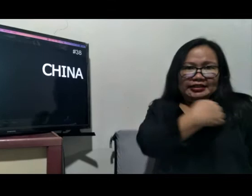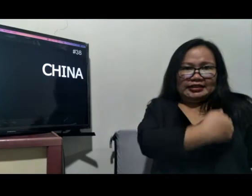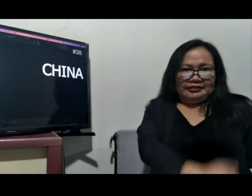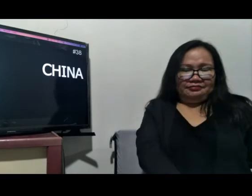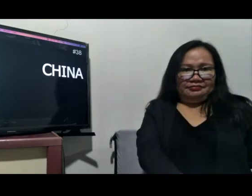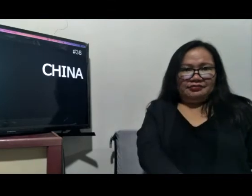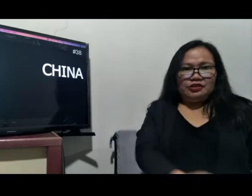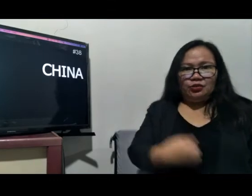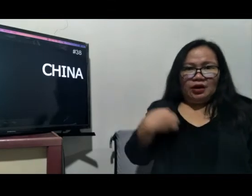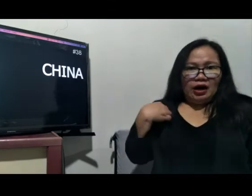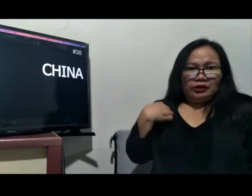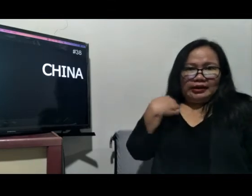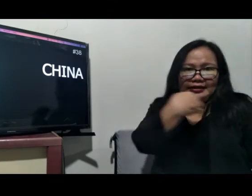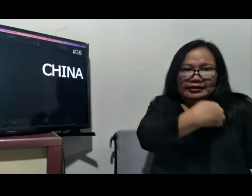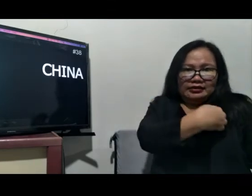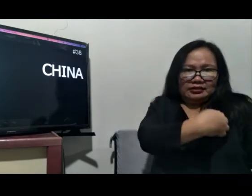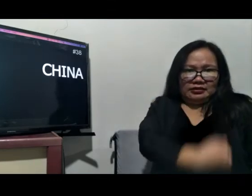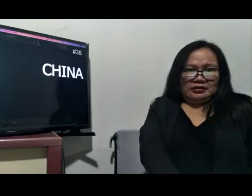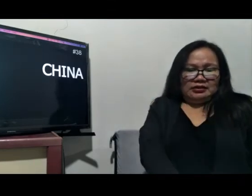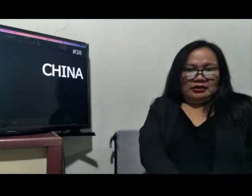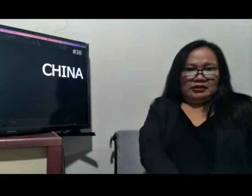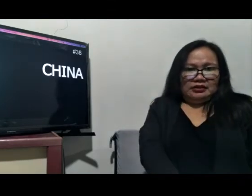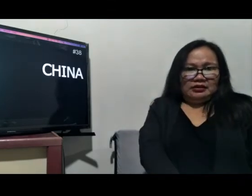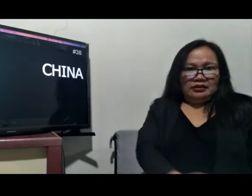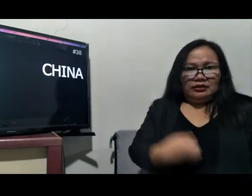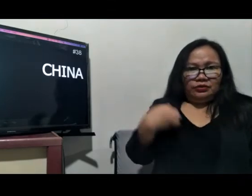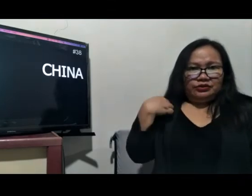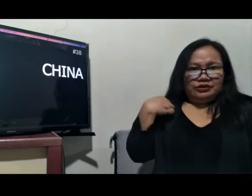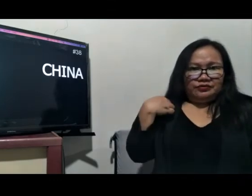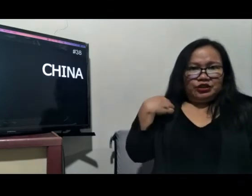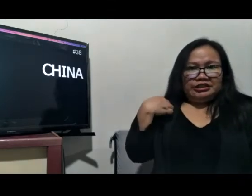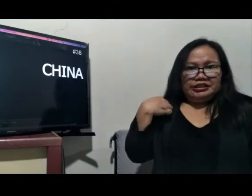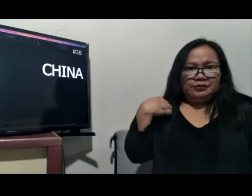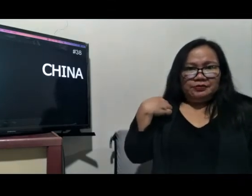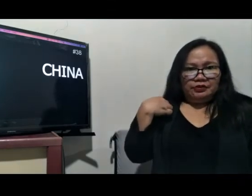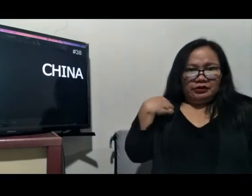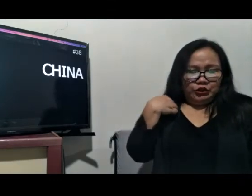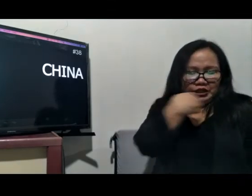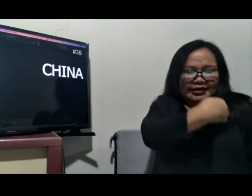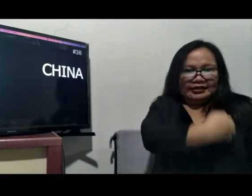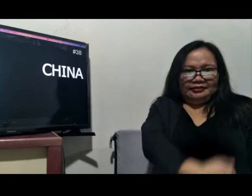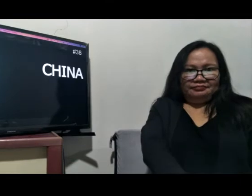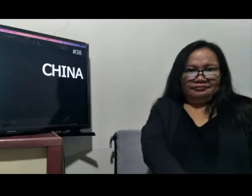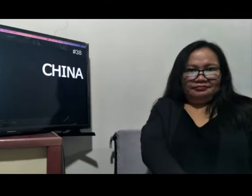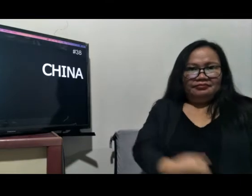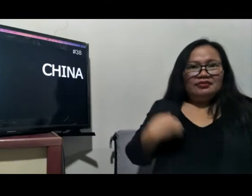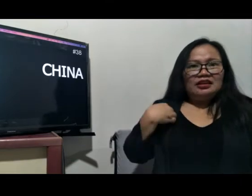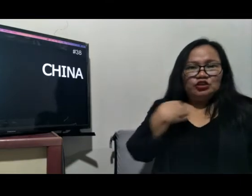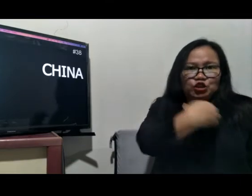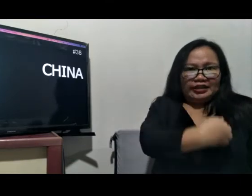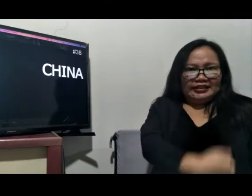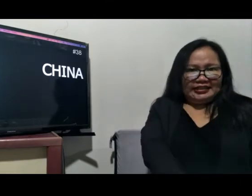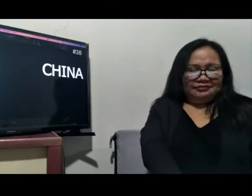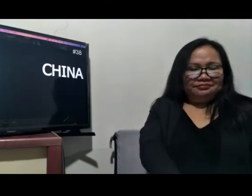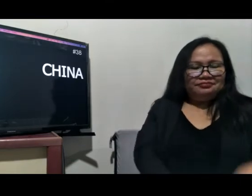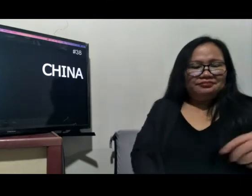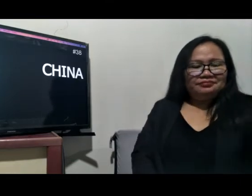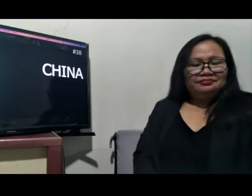China. So outlining the clothes of Chinese people. China. China.